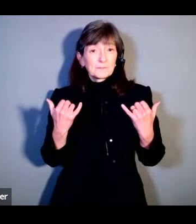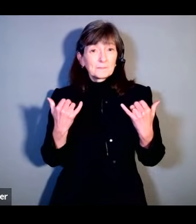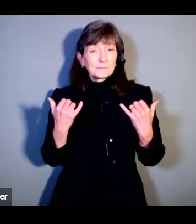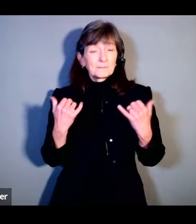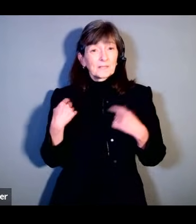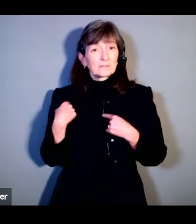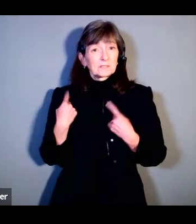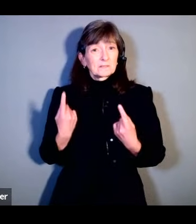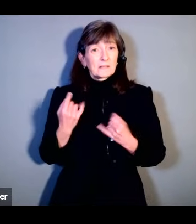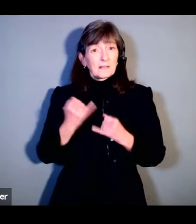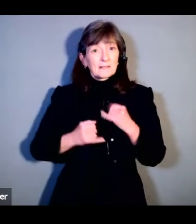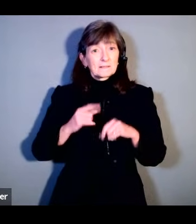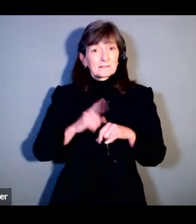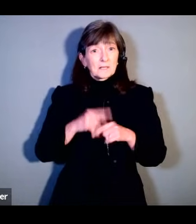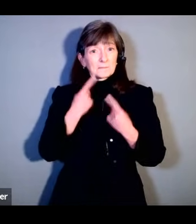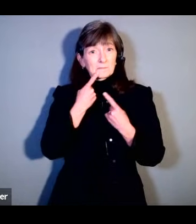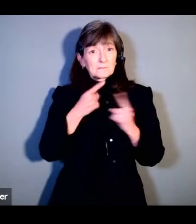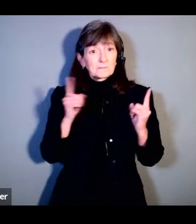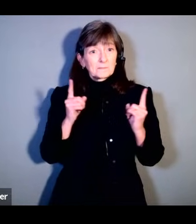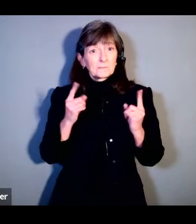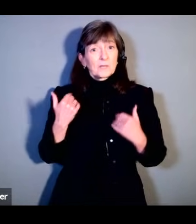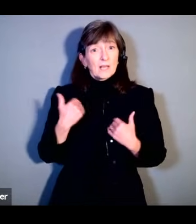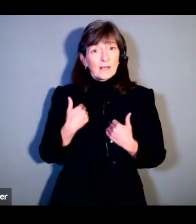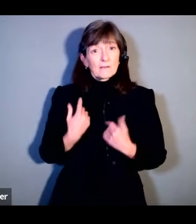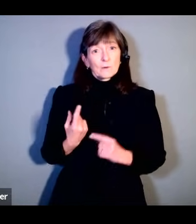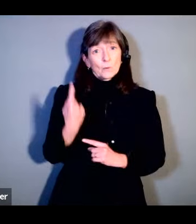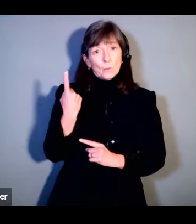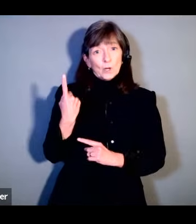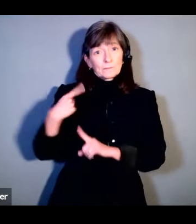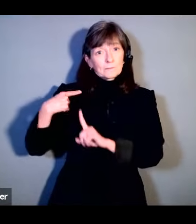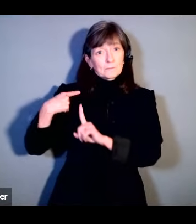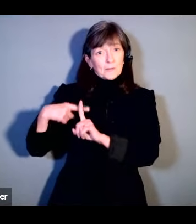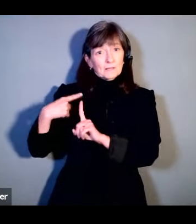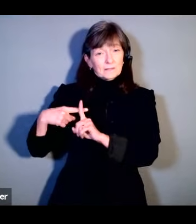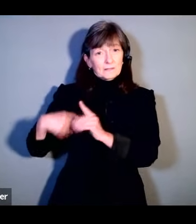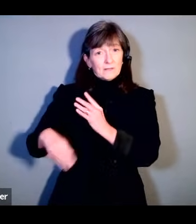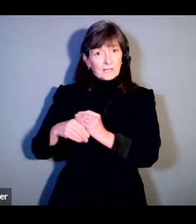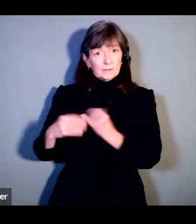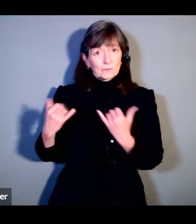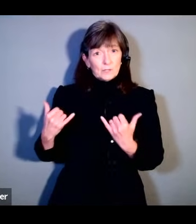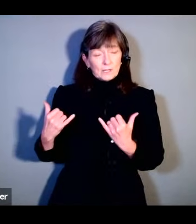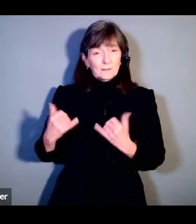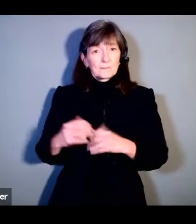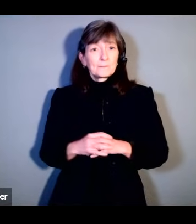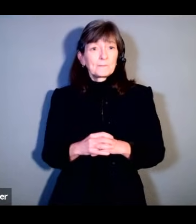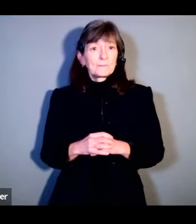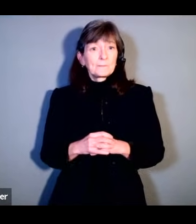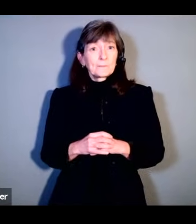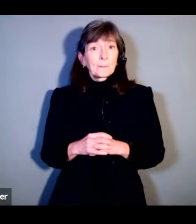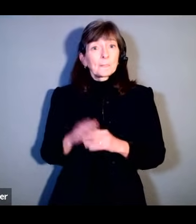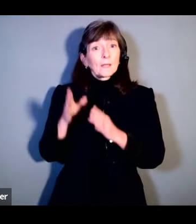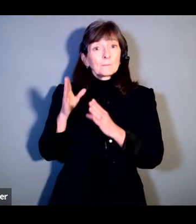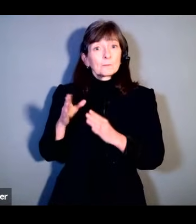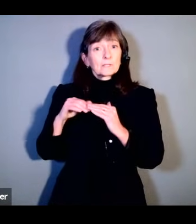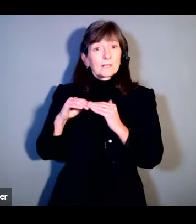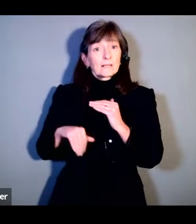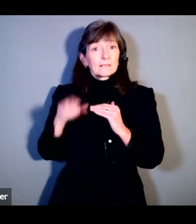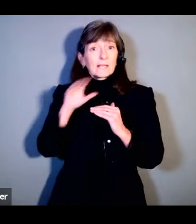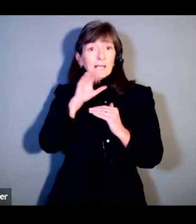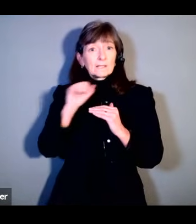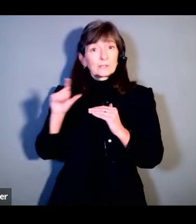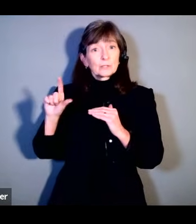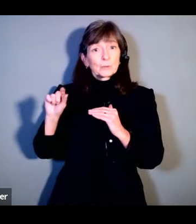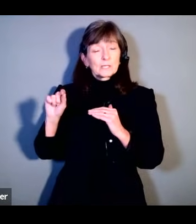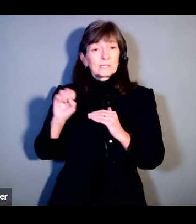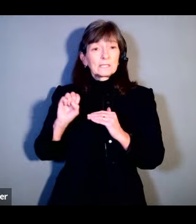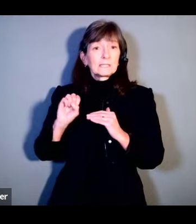media advisory, we have one new confirmed case of COVID-19 in our province. This is an individual under the age of 20 in the Eastern Health